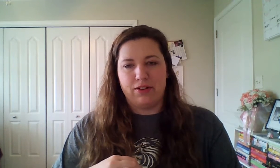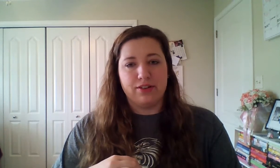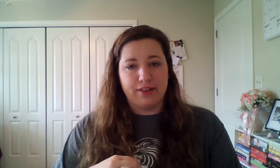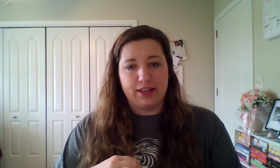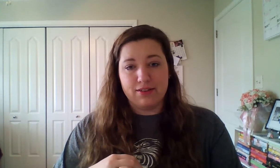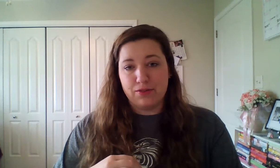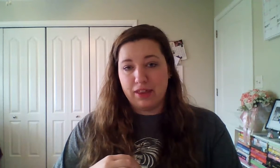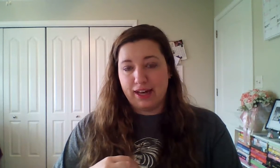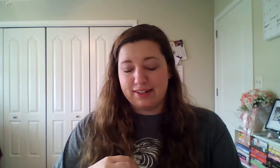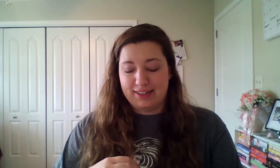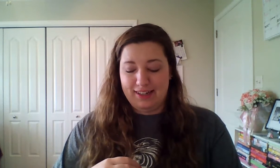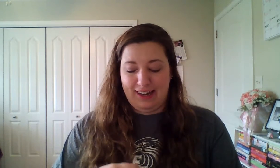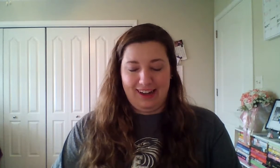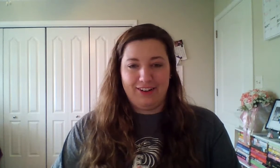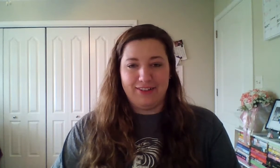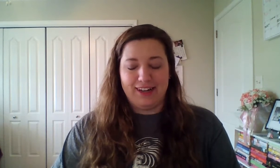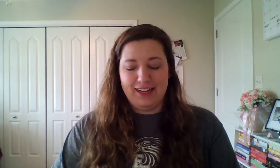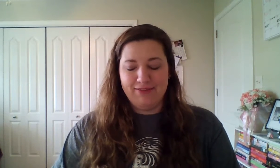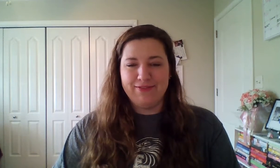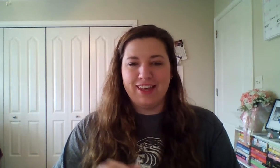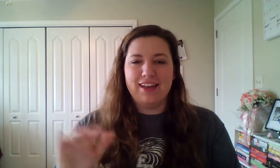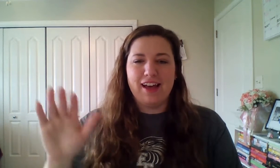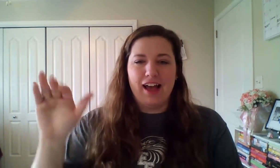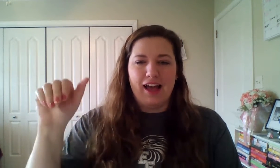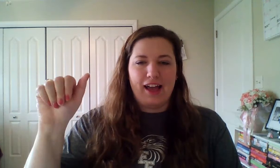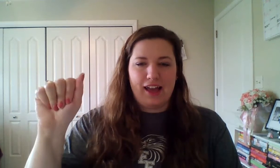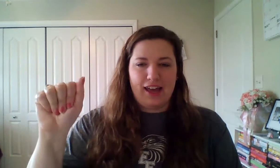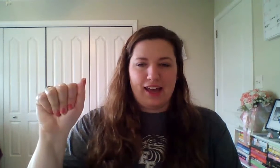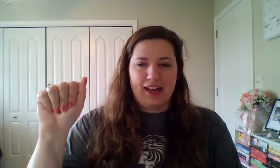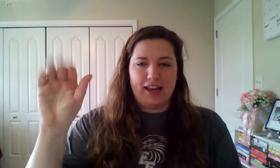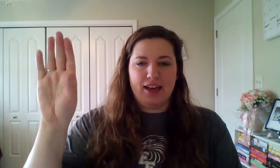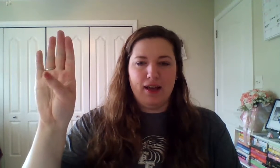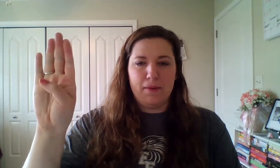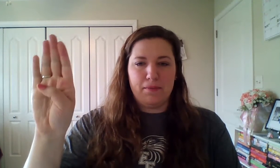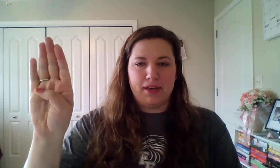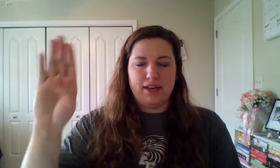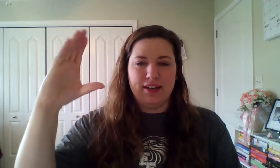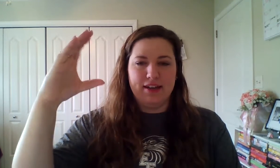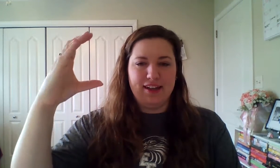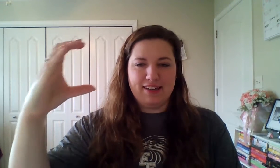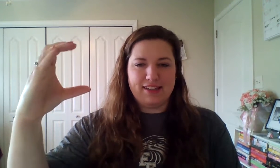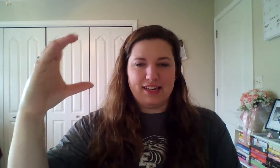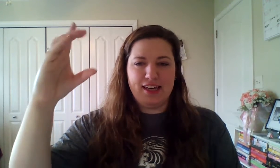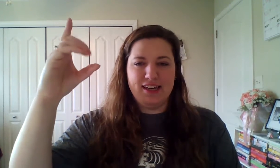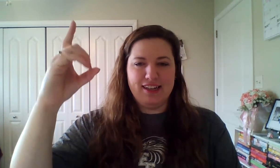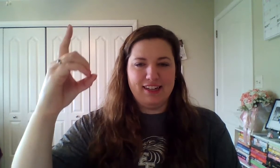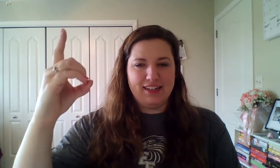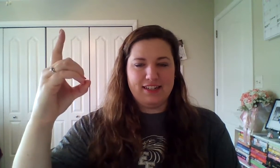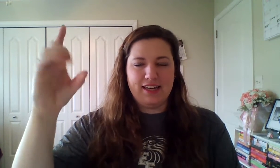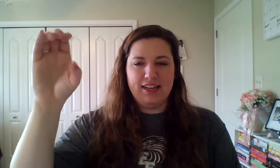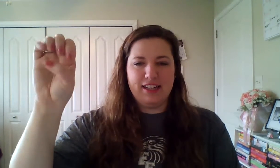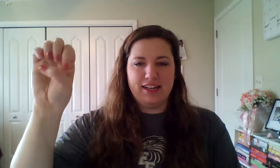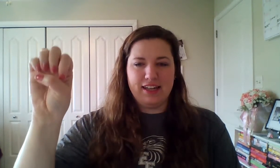so let's do that today. Are you ready? A, B, C, D,